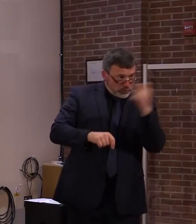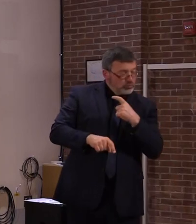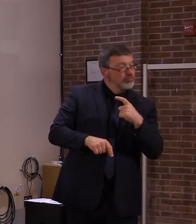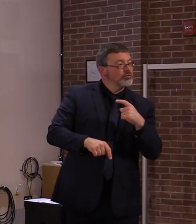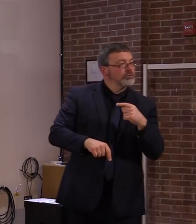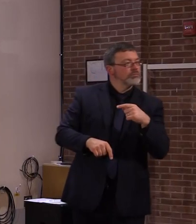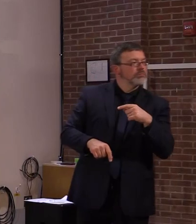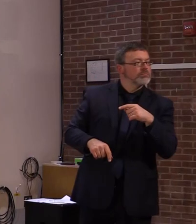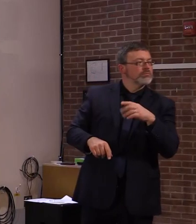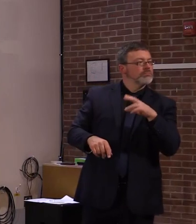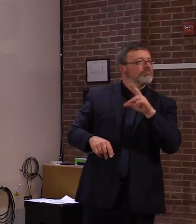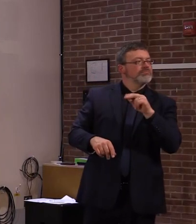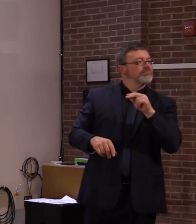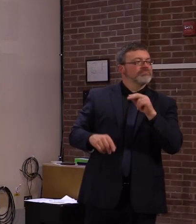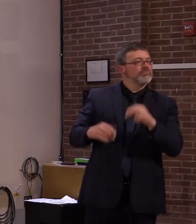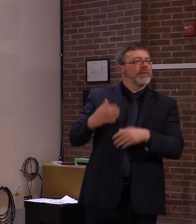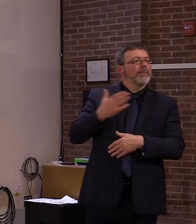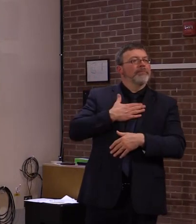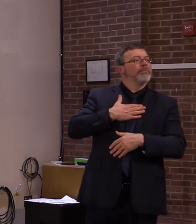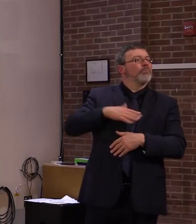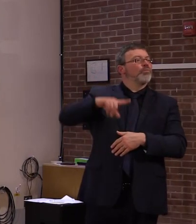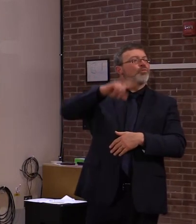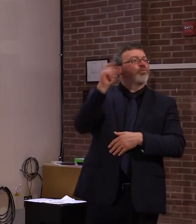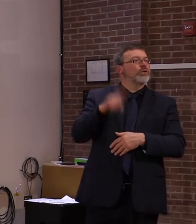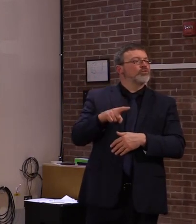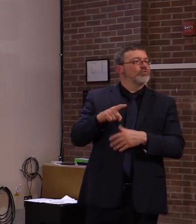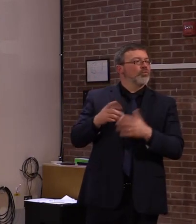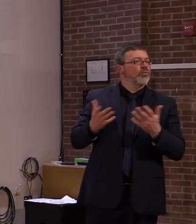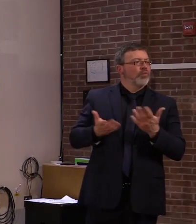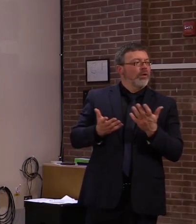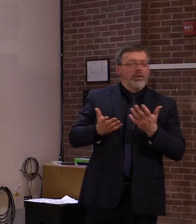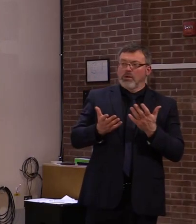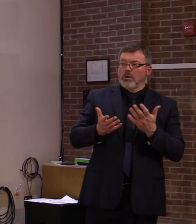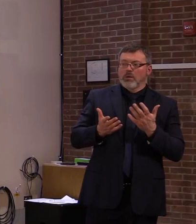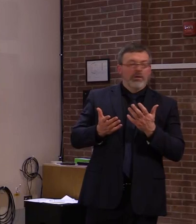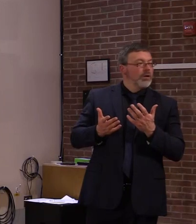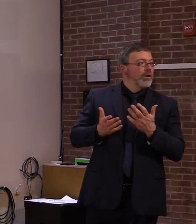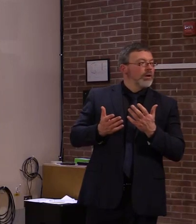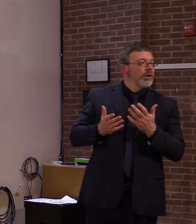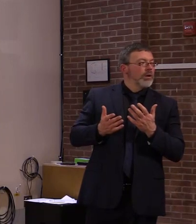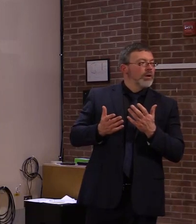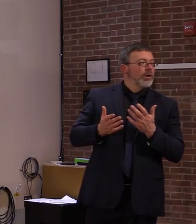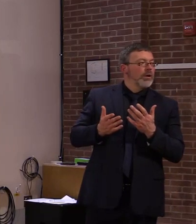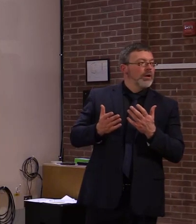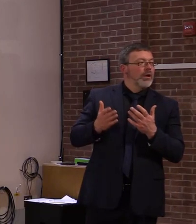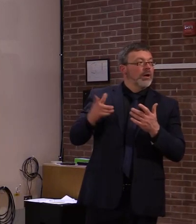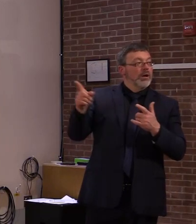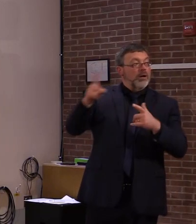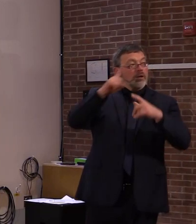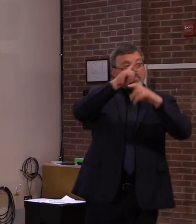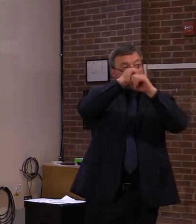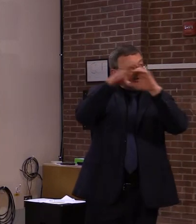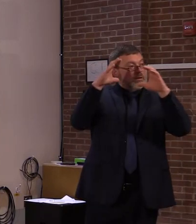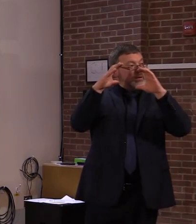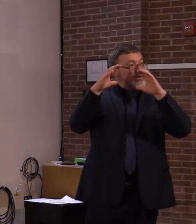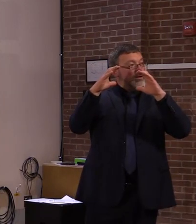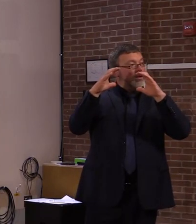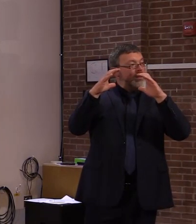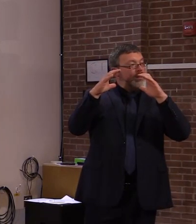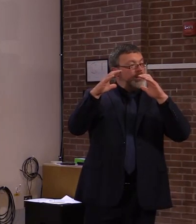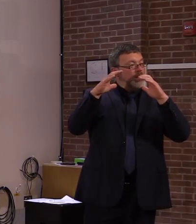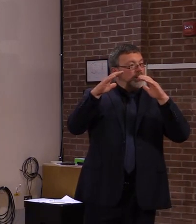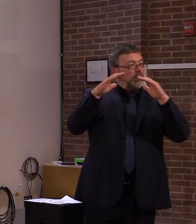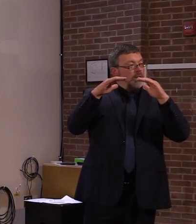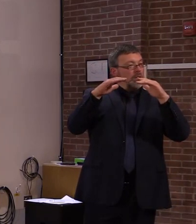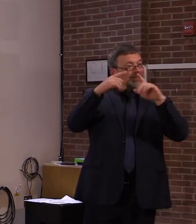What I'm asking is there's going to come a day when the forecast calls for temperatures below 20 degrees. People